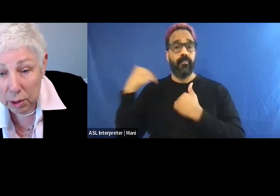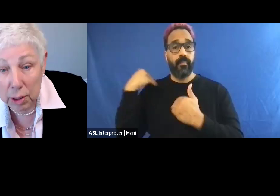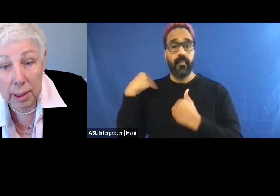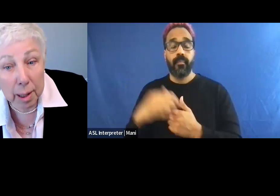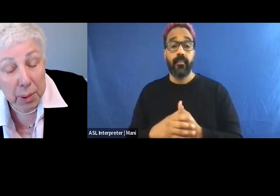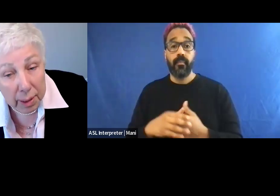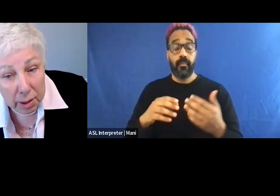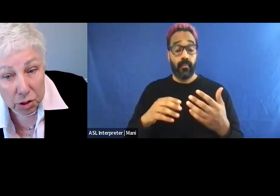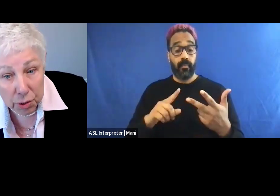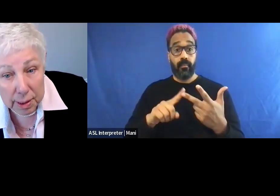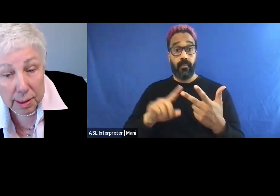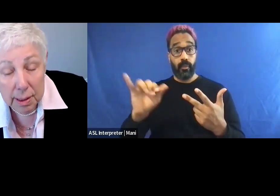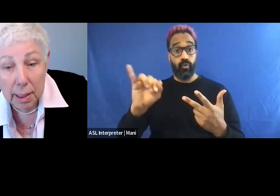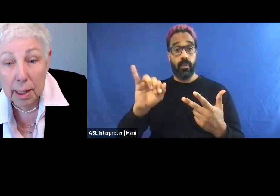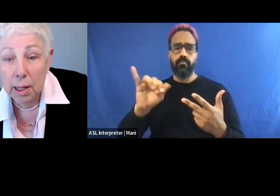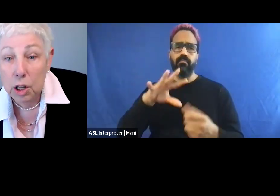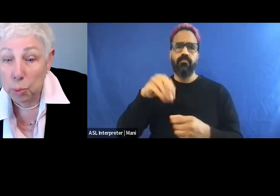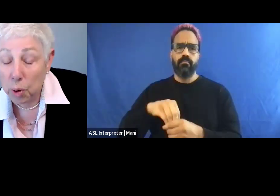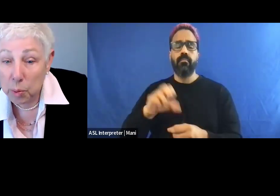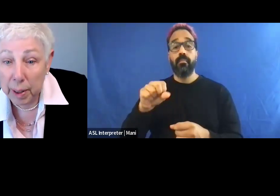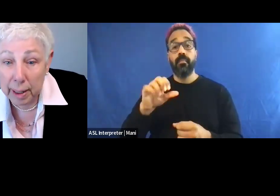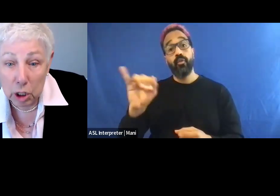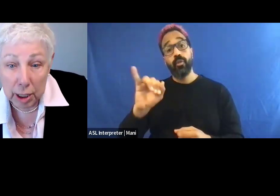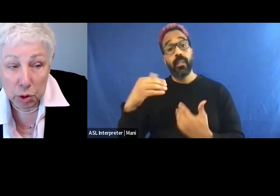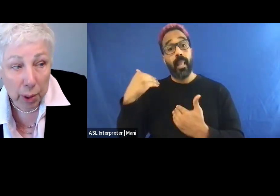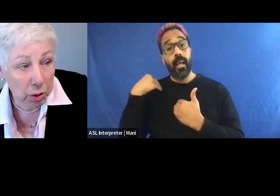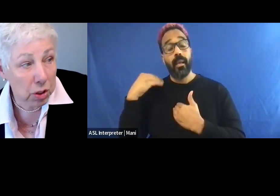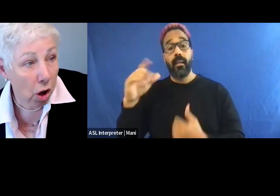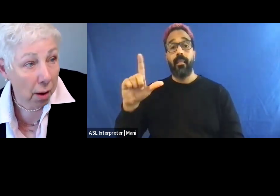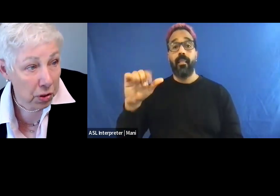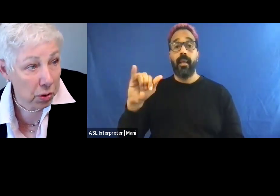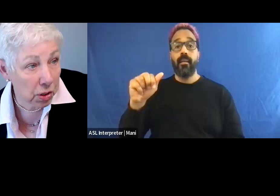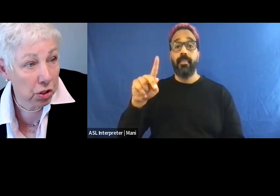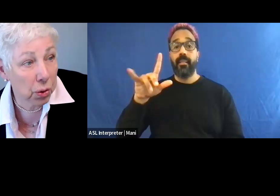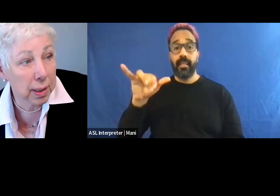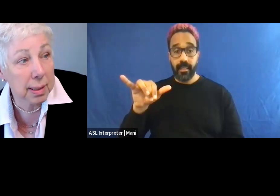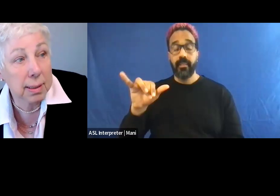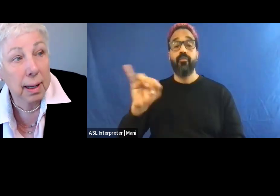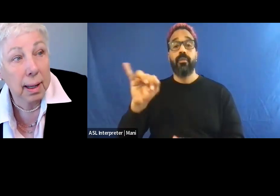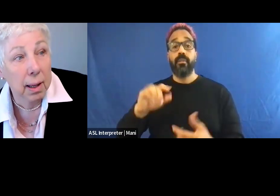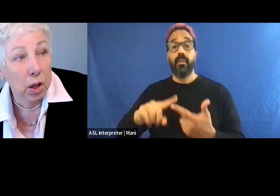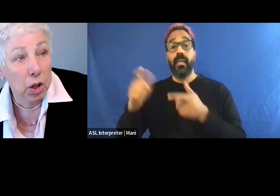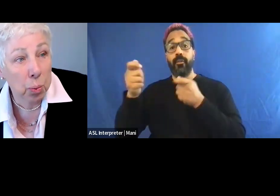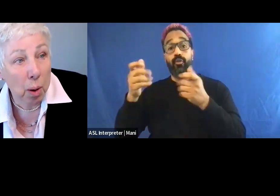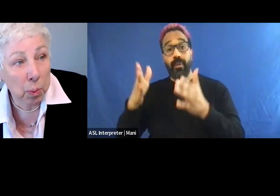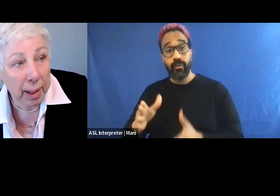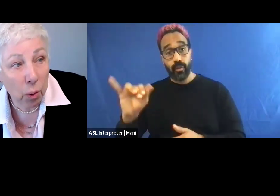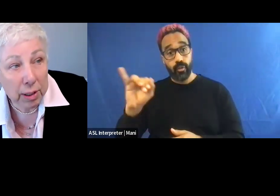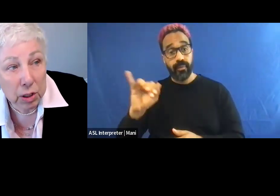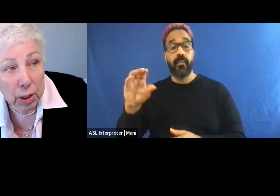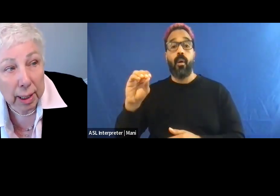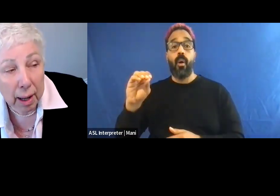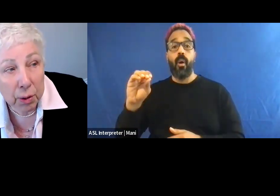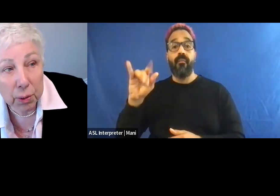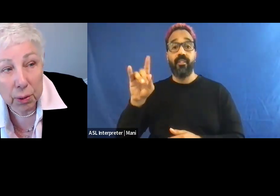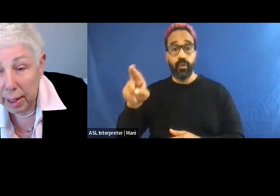also going to look at liability insurance. You're probably going to look at directors and officers insurance. You're probably going